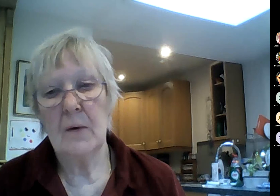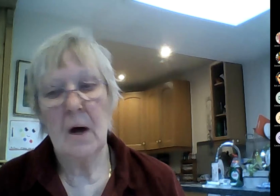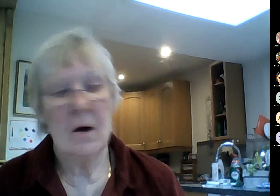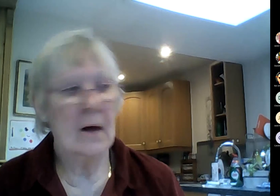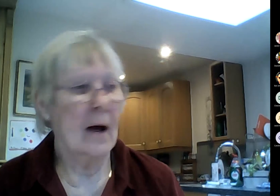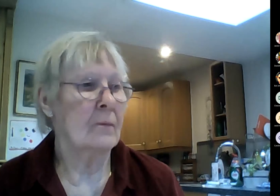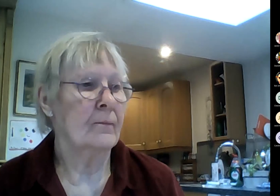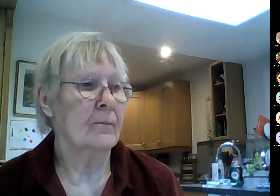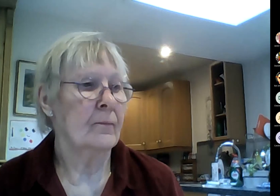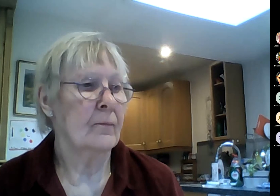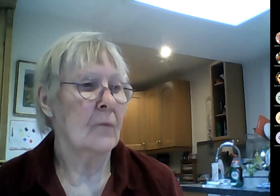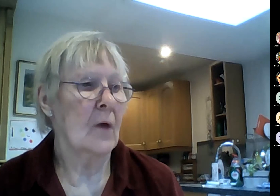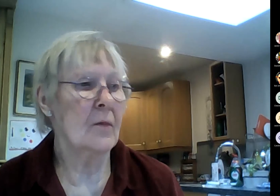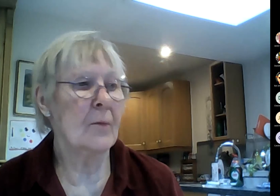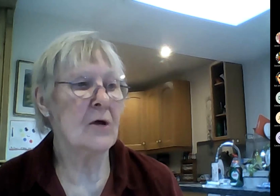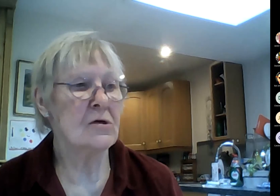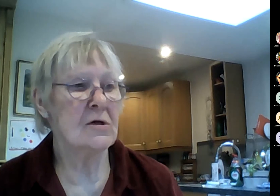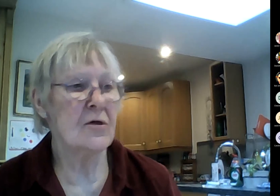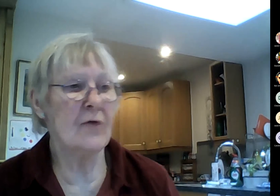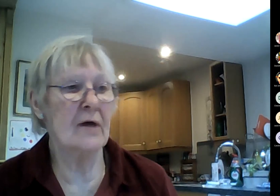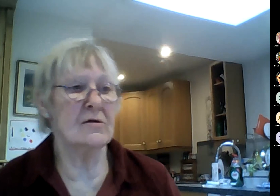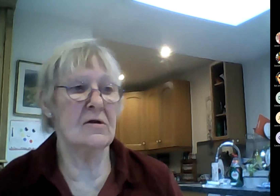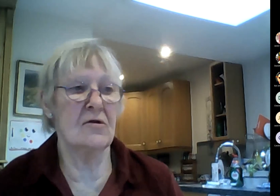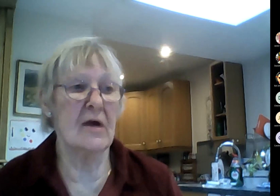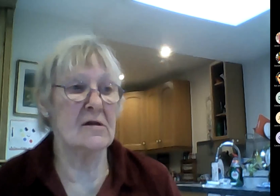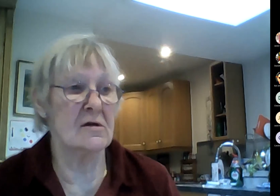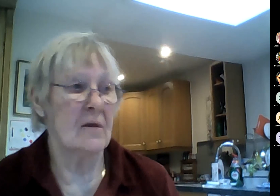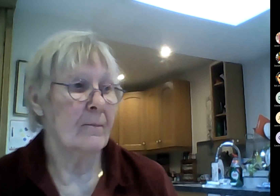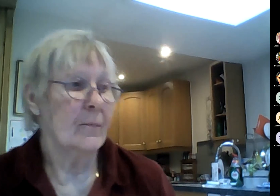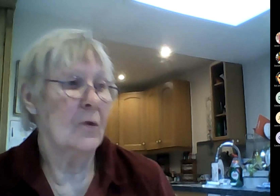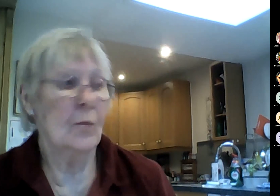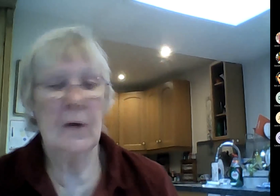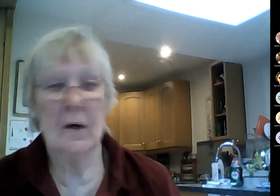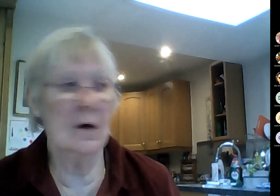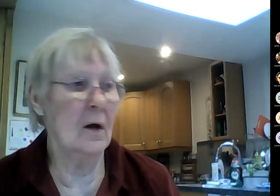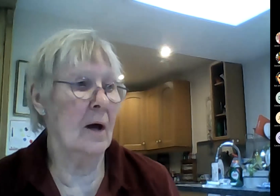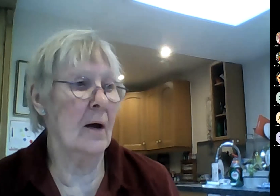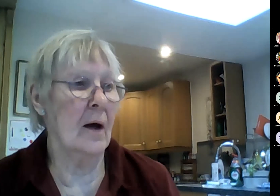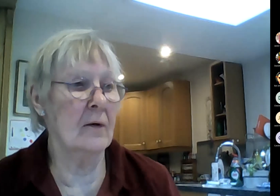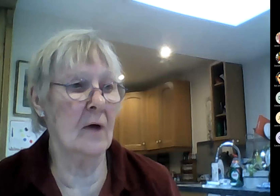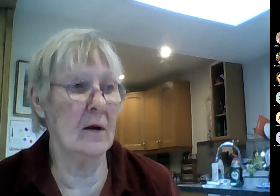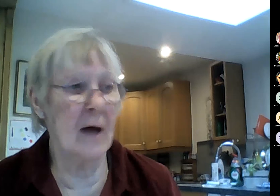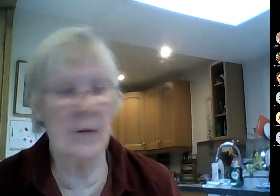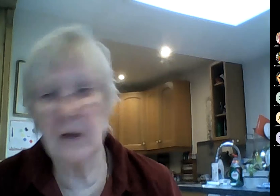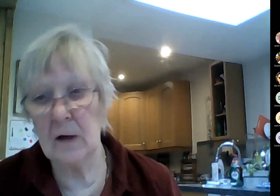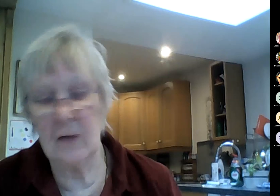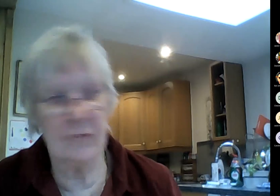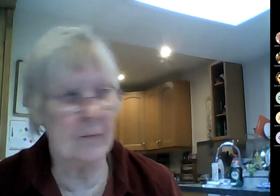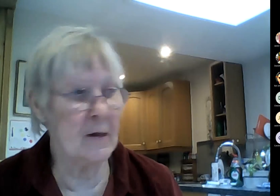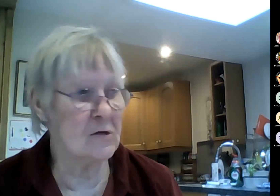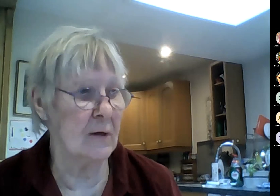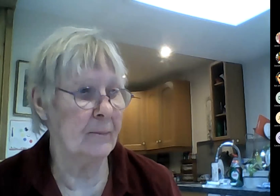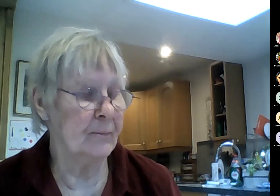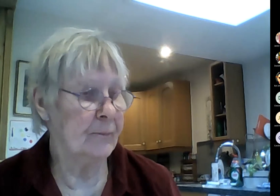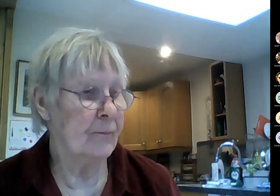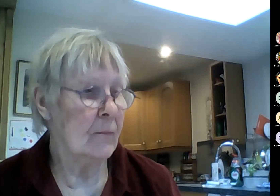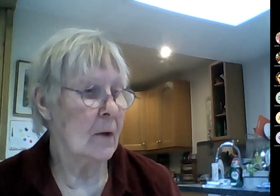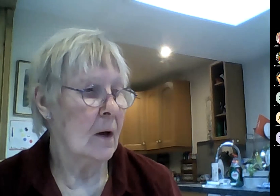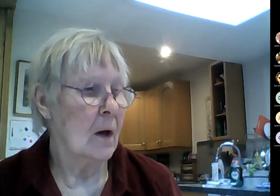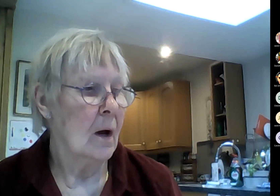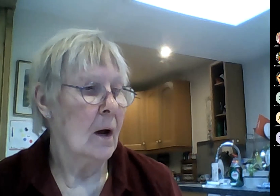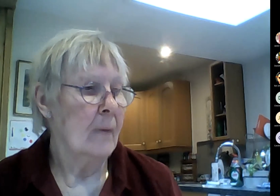And where we are now, and the pressures and threats that we can learn, and how we can learn from the history.